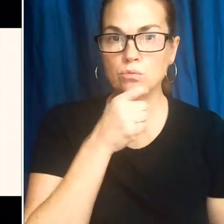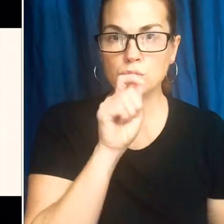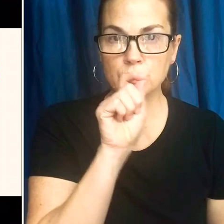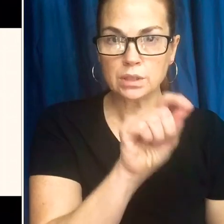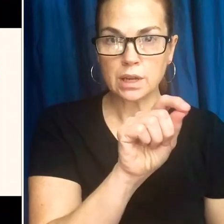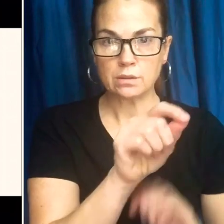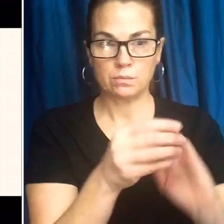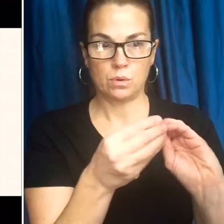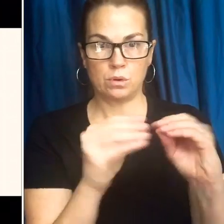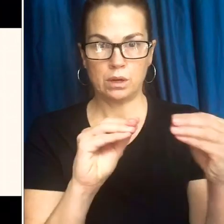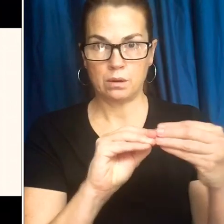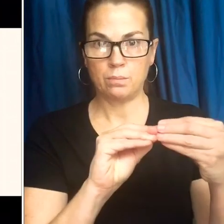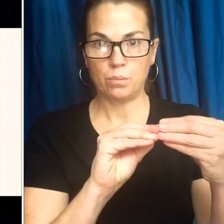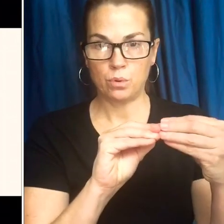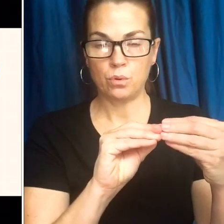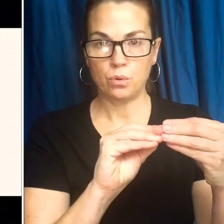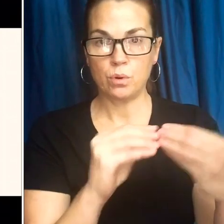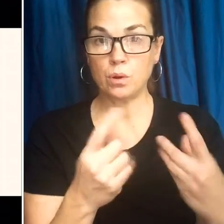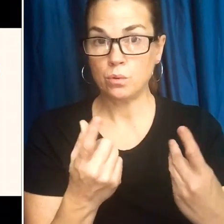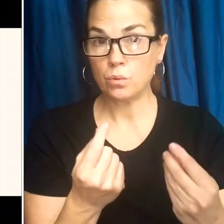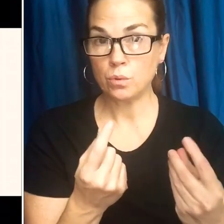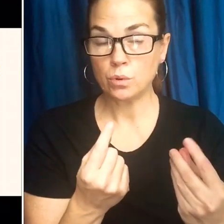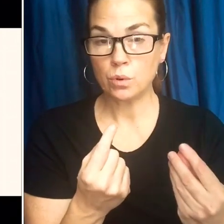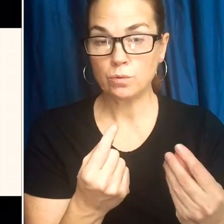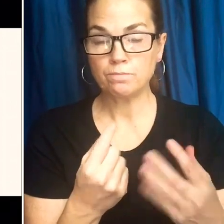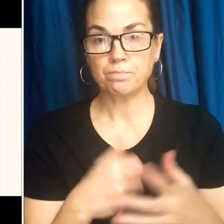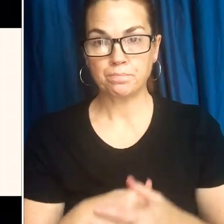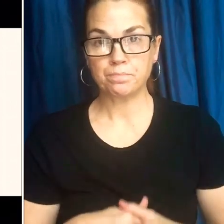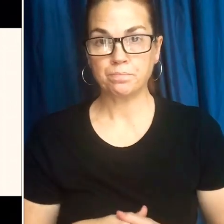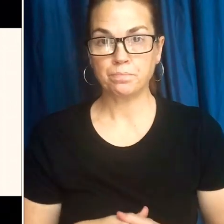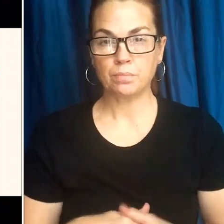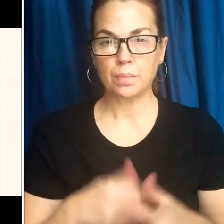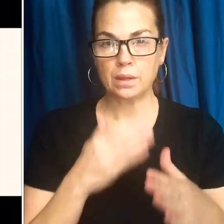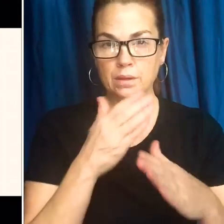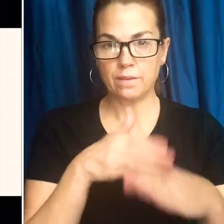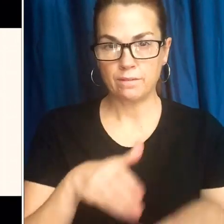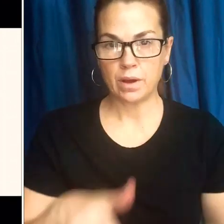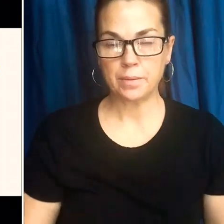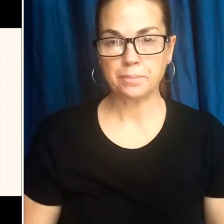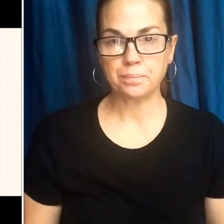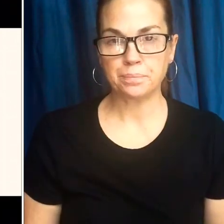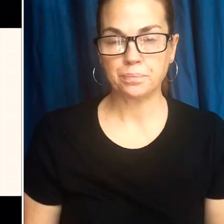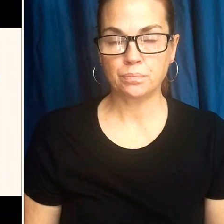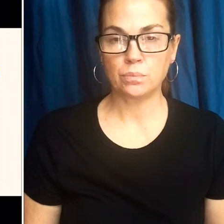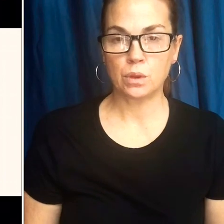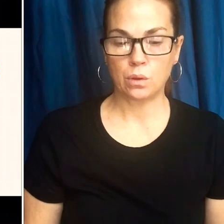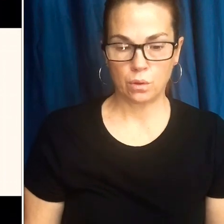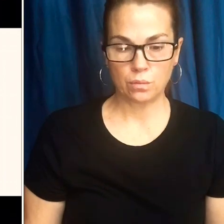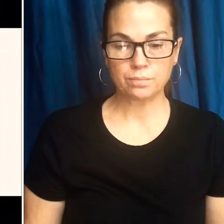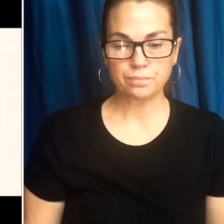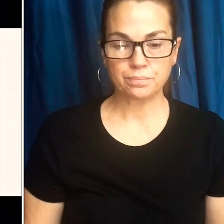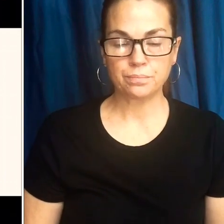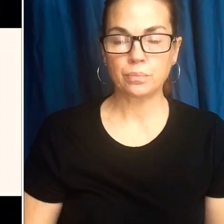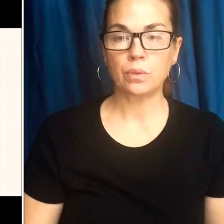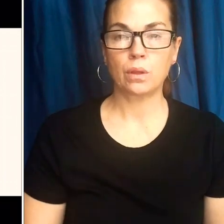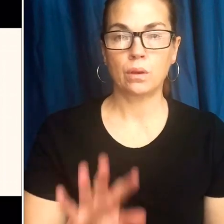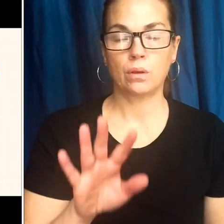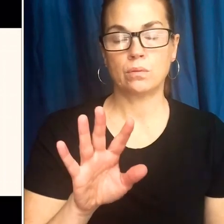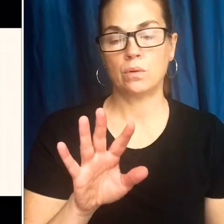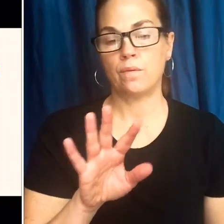of 4 from 1. 4 times 0 is 0. 1 minus 0 is 1. Add a decimal,